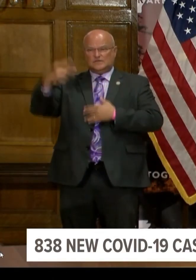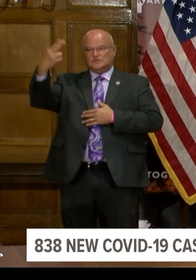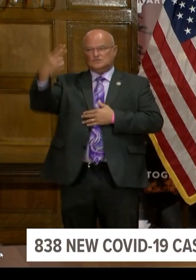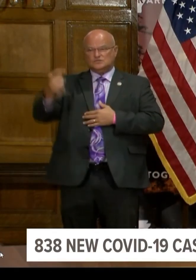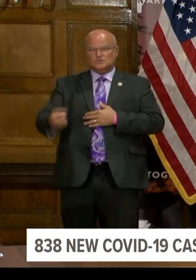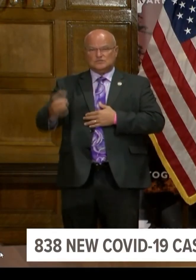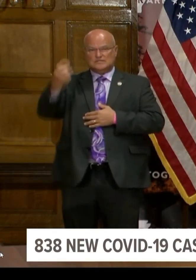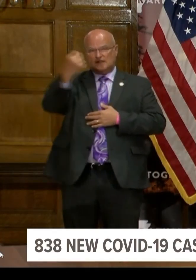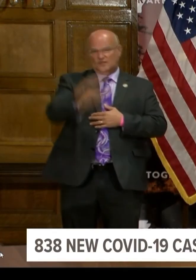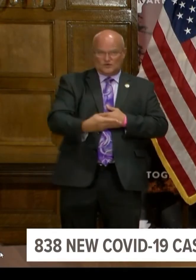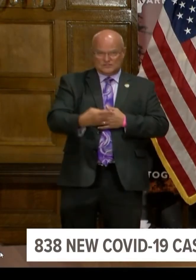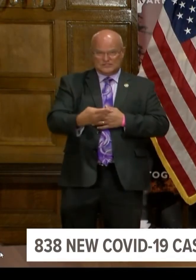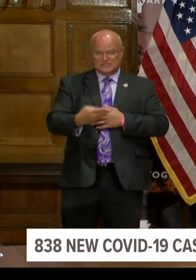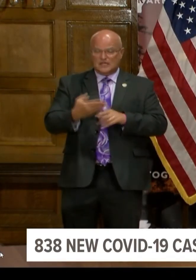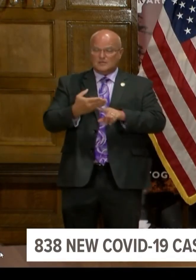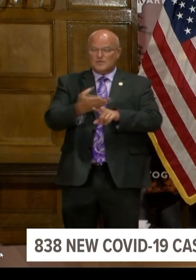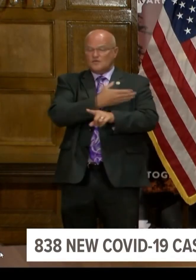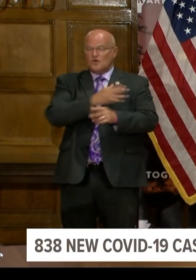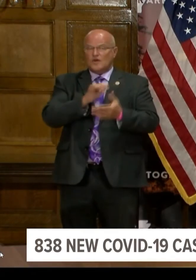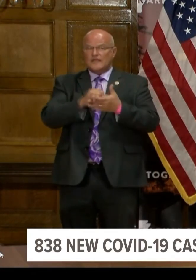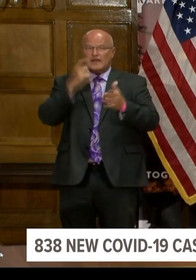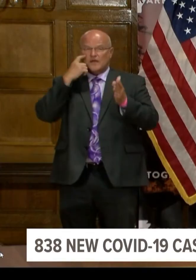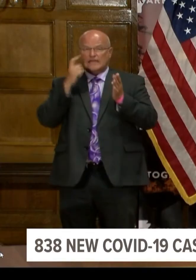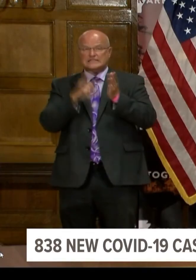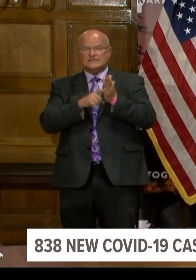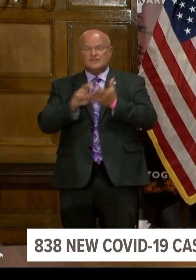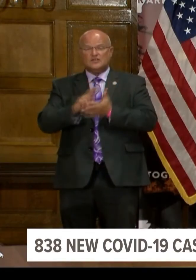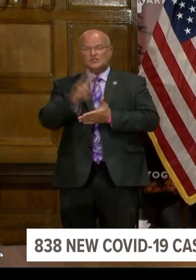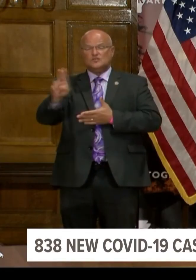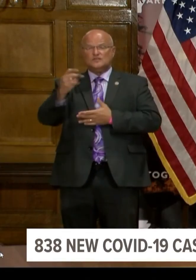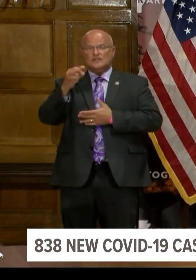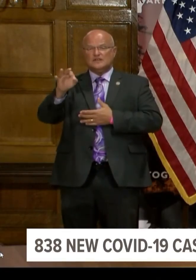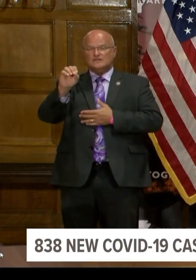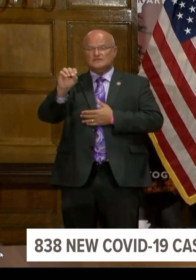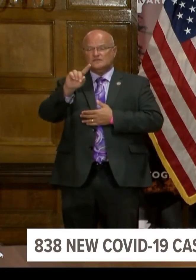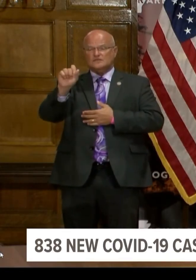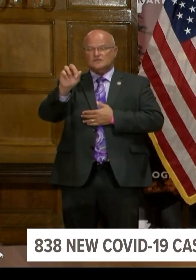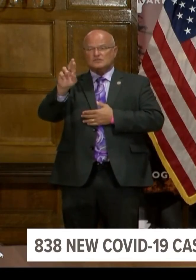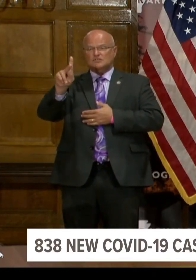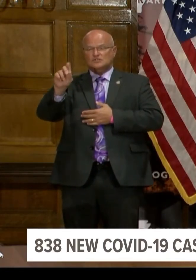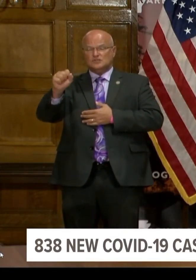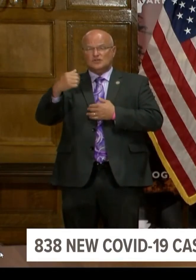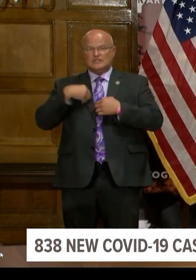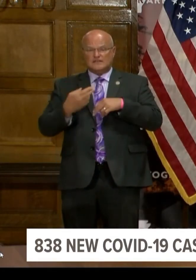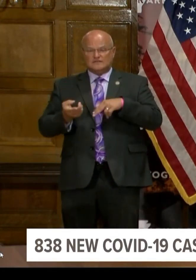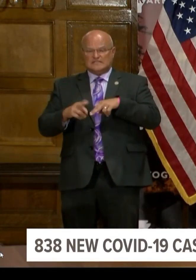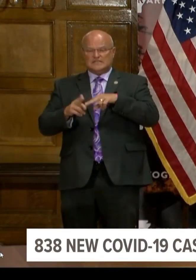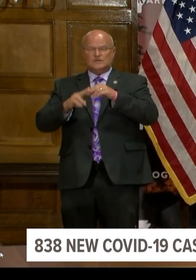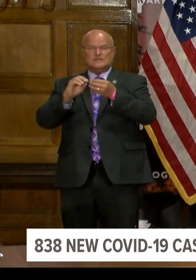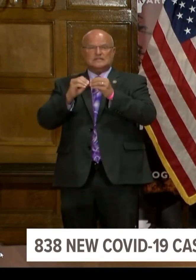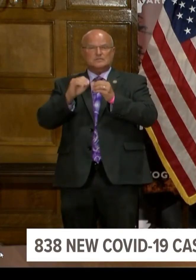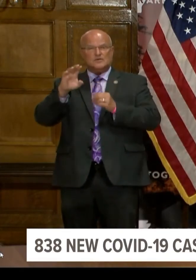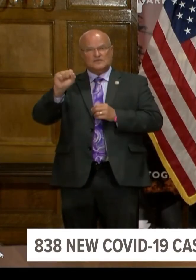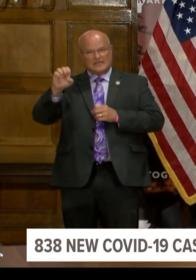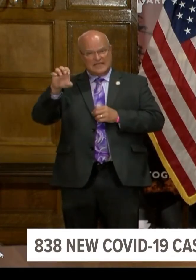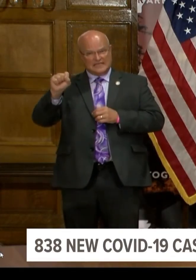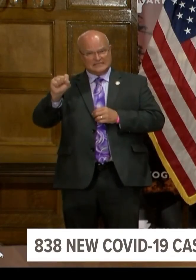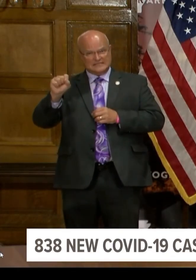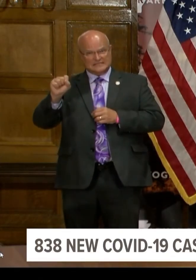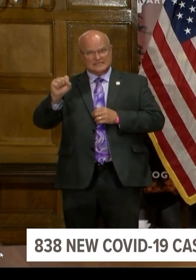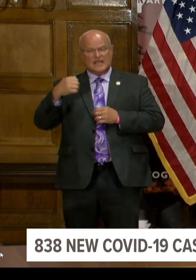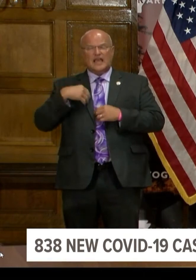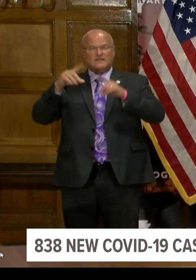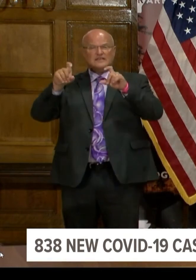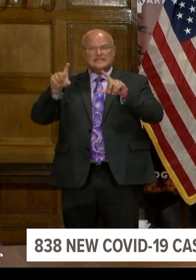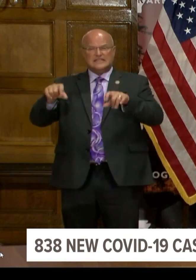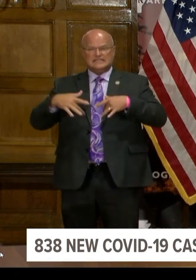Thursdays. Prior to that, we had already identified University of the Ozarks as having increased number of cases, and we will be having a